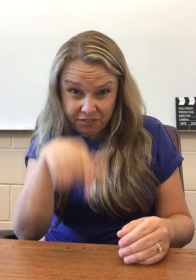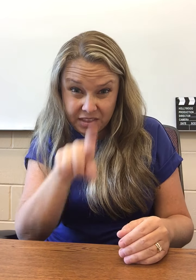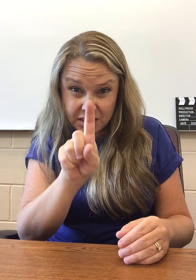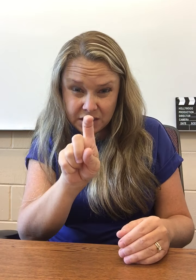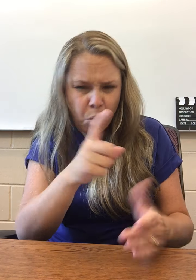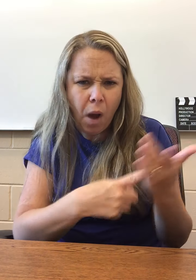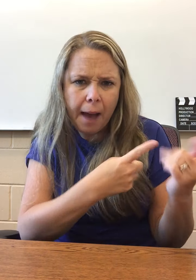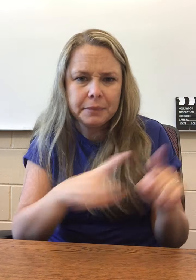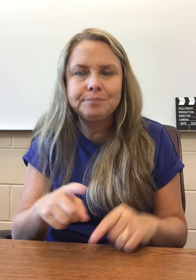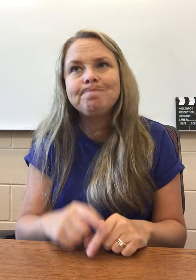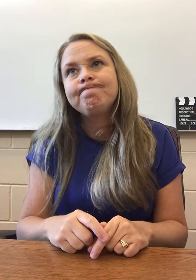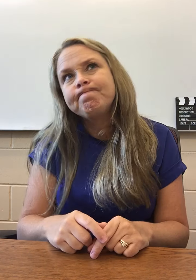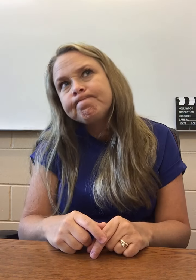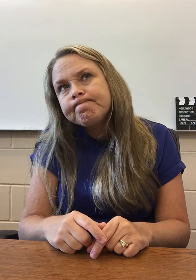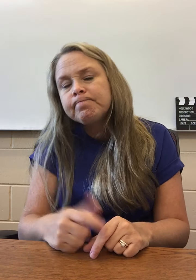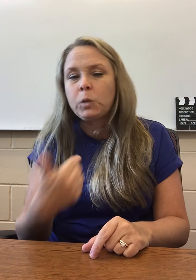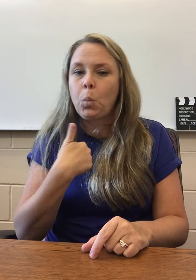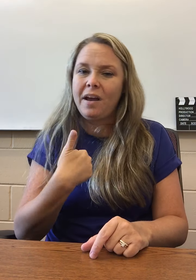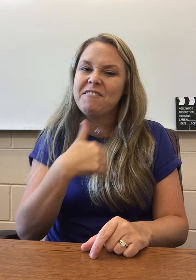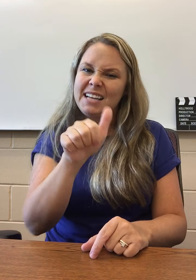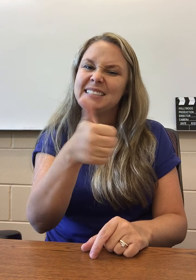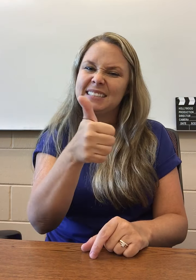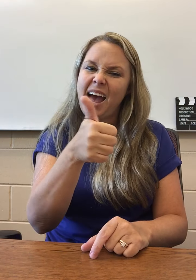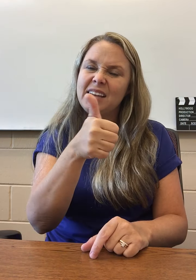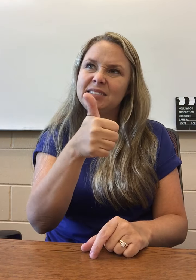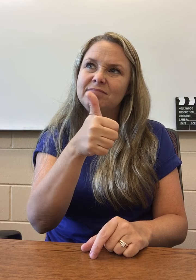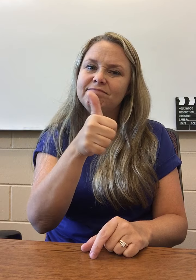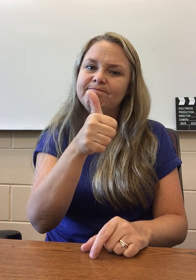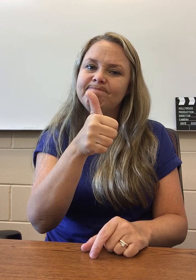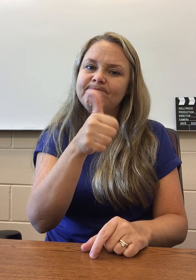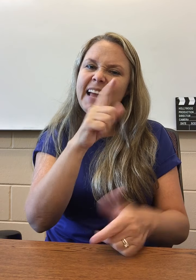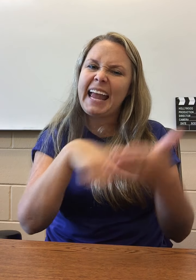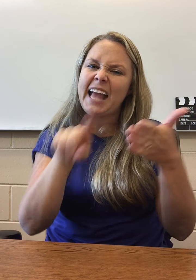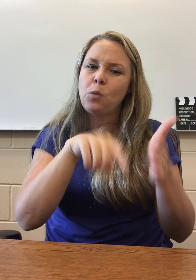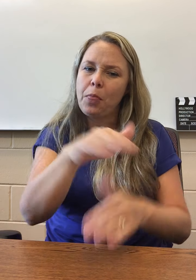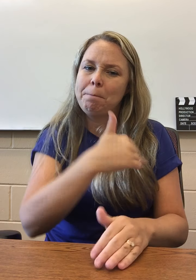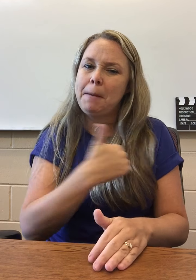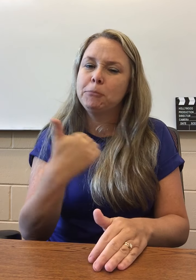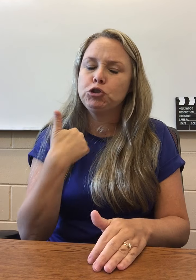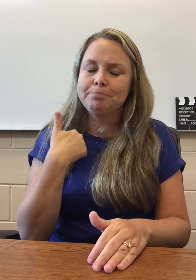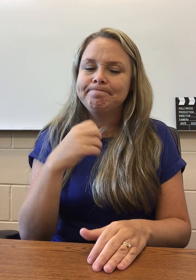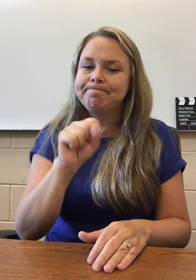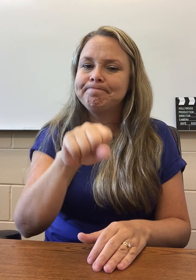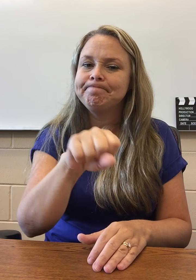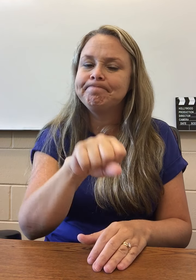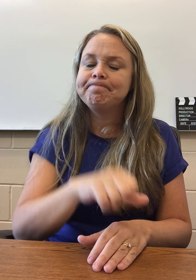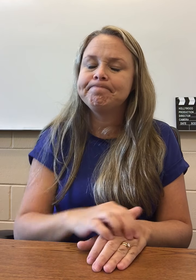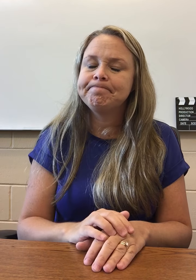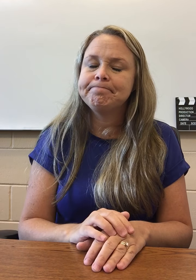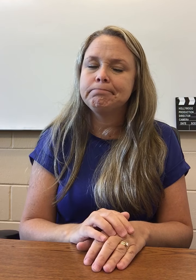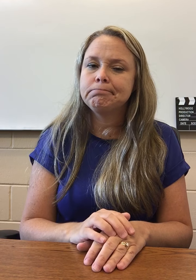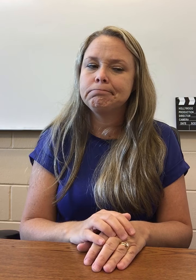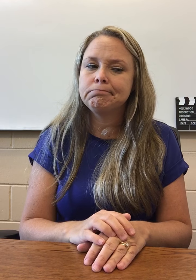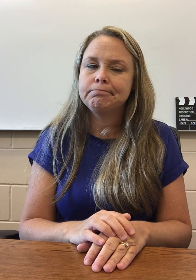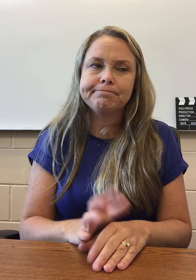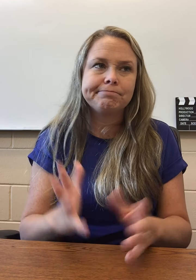um i can tell you we've had at least 10 cancellations so far um just some people don't